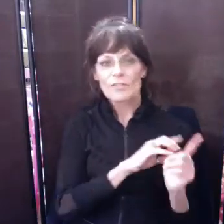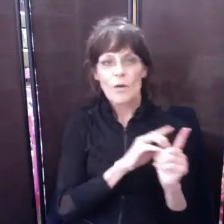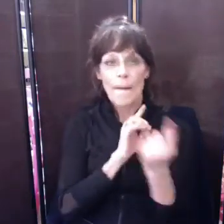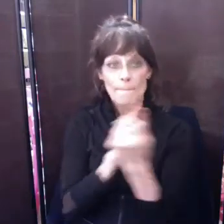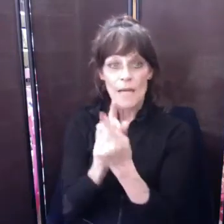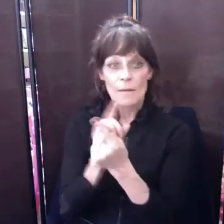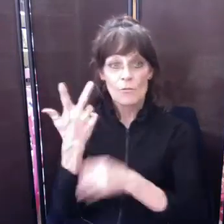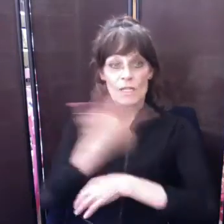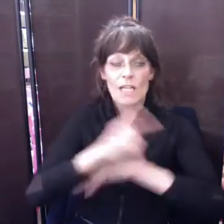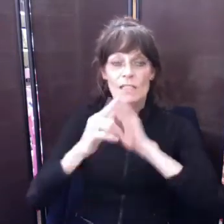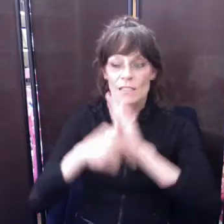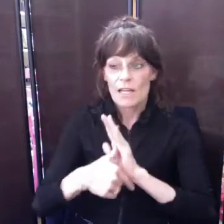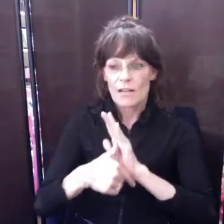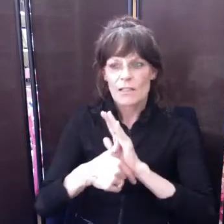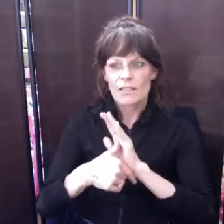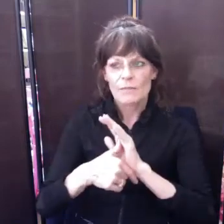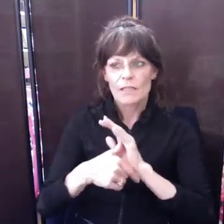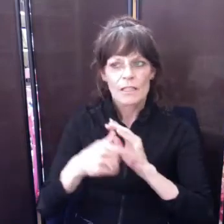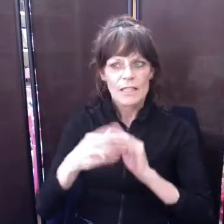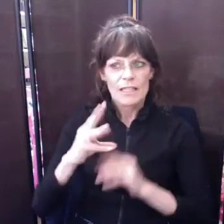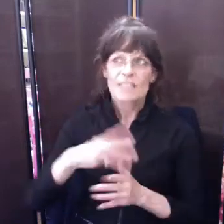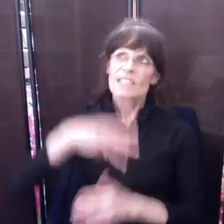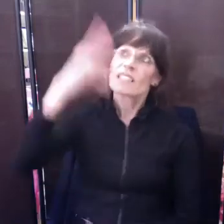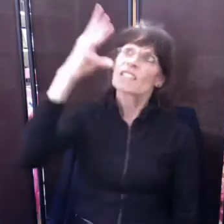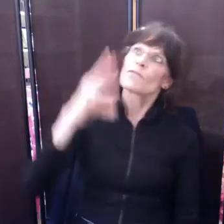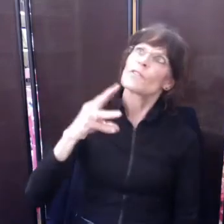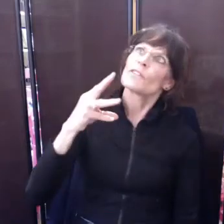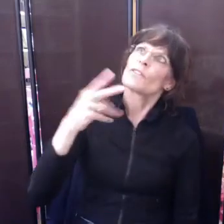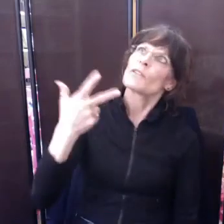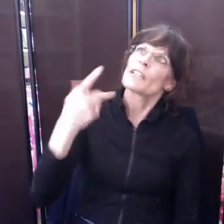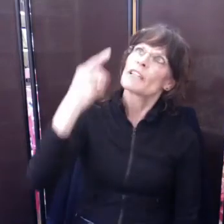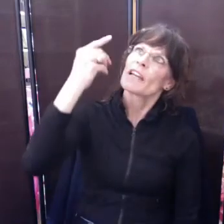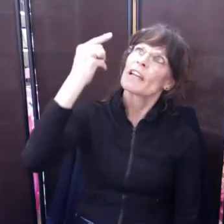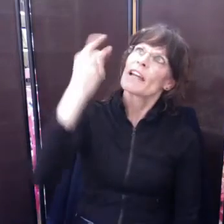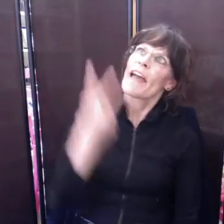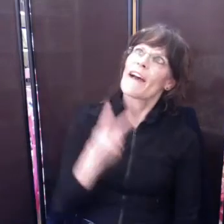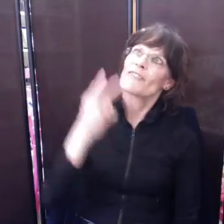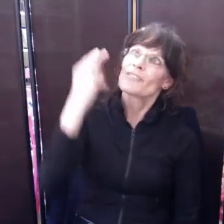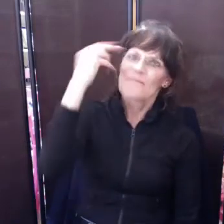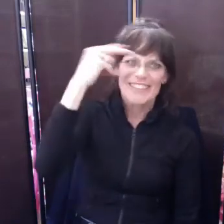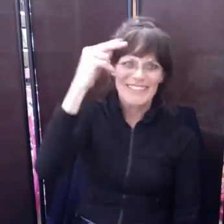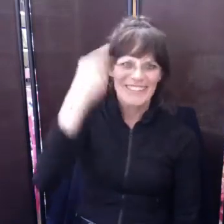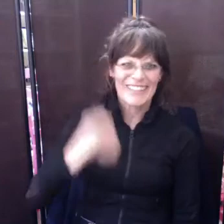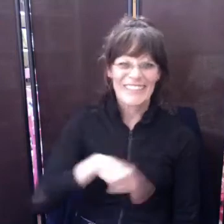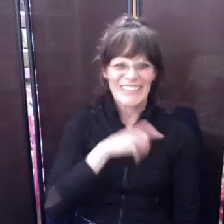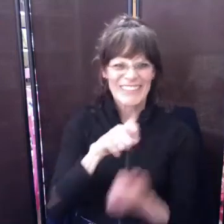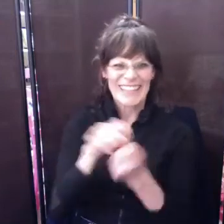later, except for the fact that he's 6'3", half Mexican and a guy. We look exactly alike. And my son has gone in and out of